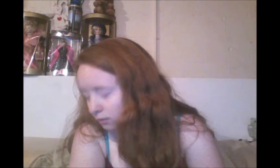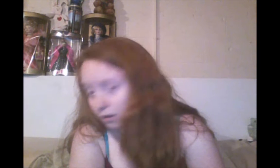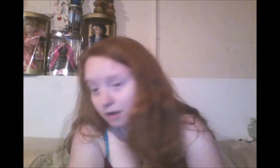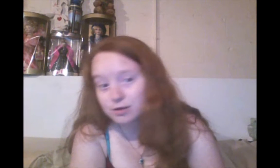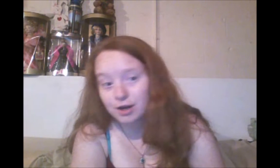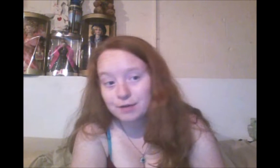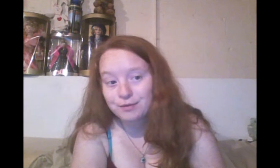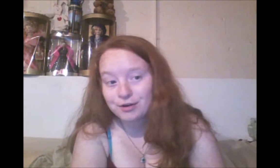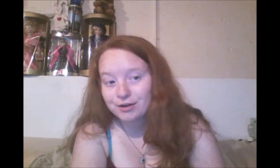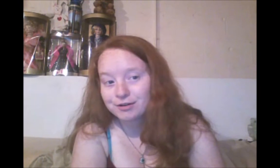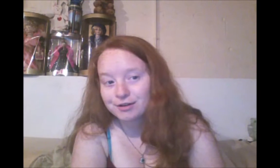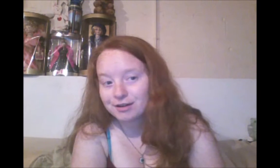Sorry, I'm trying to remember. Hold on.